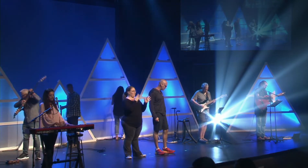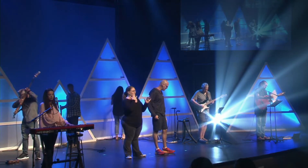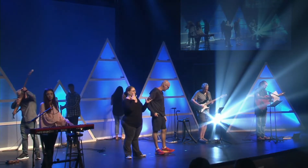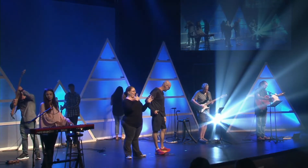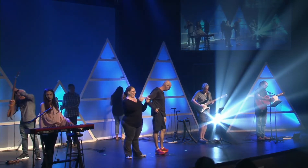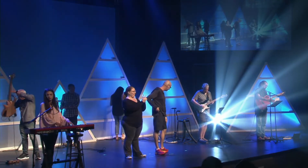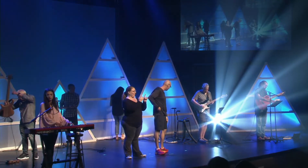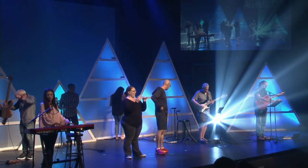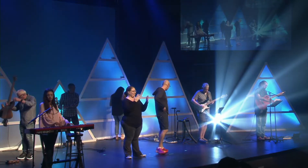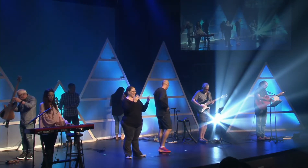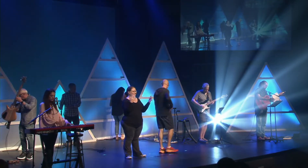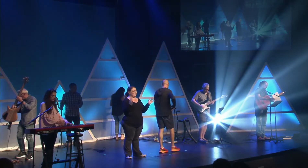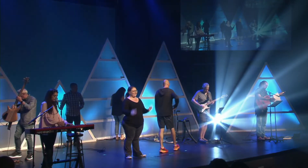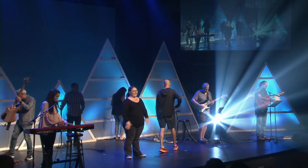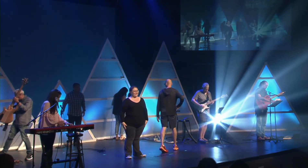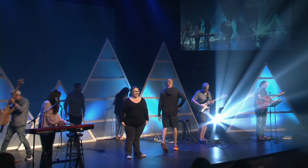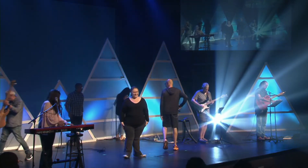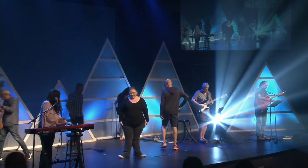you're doing that.